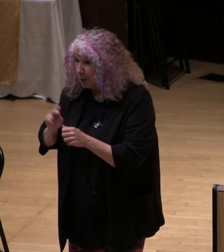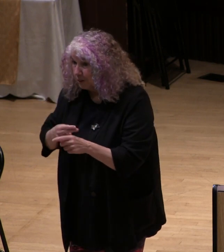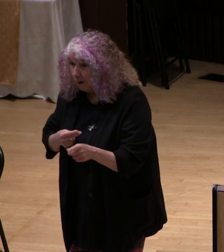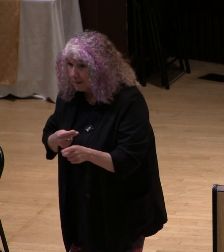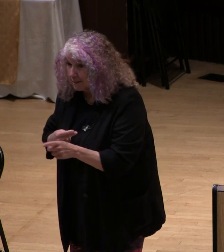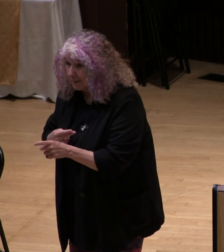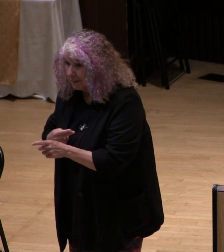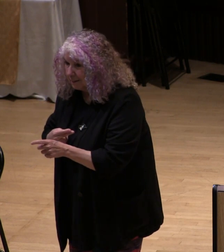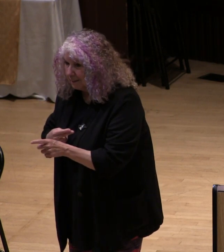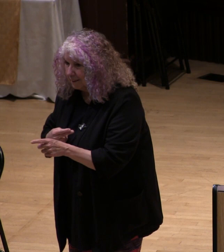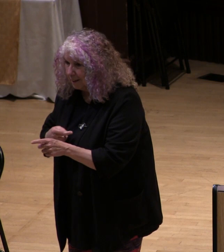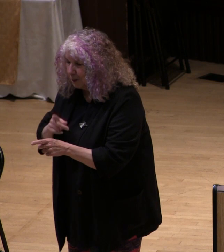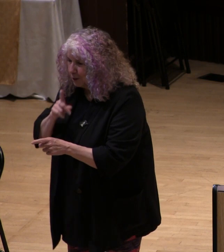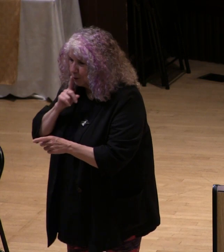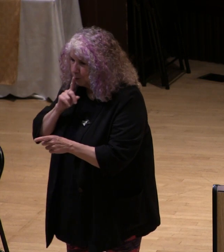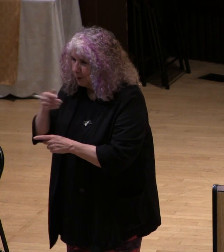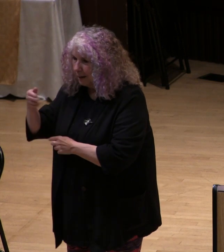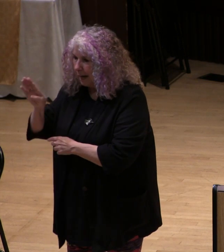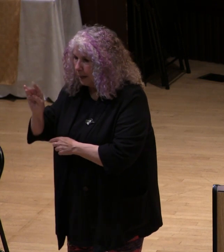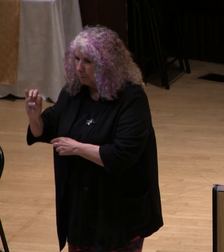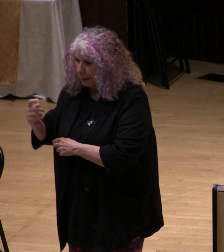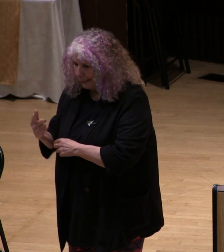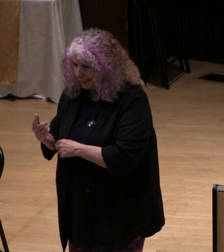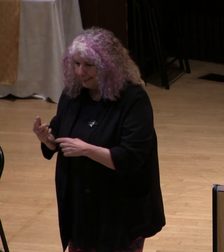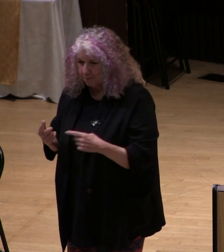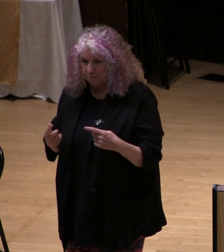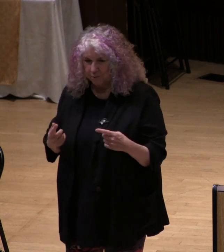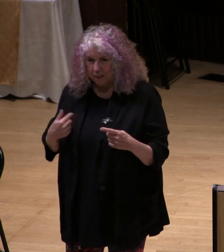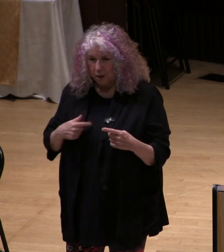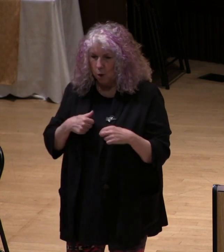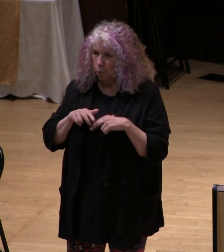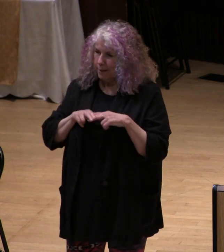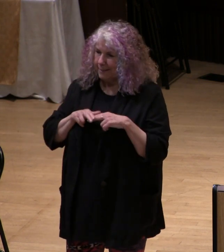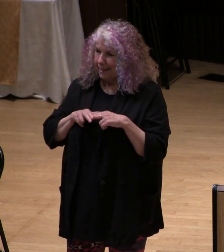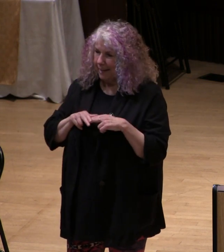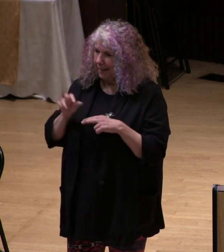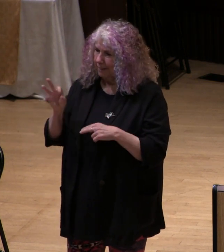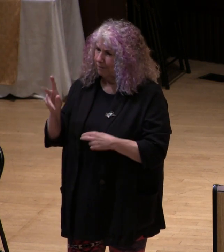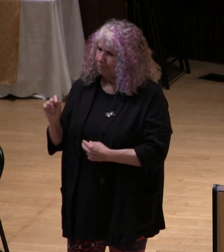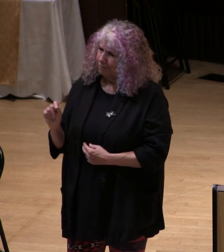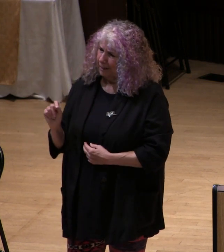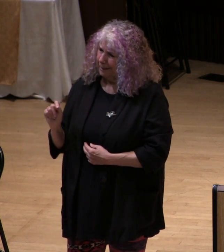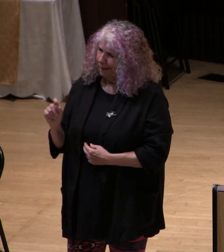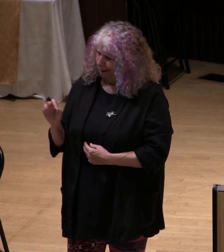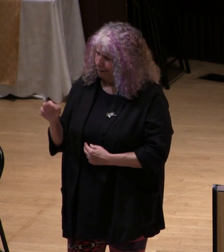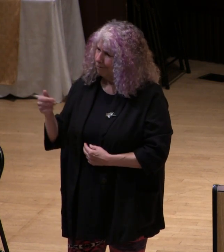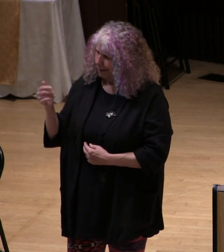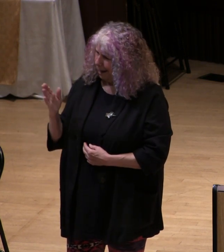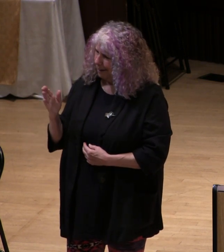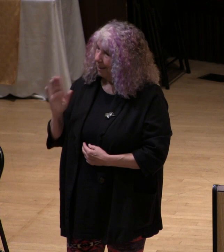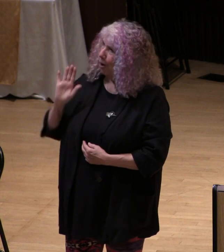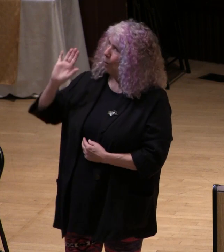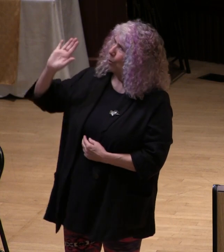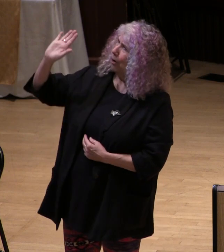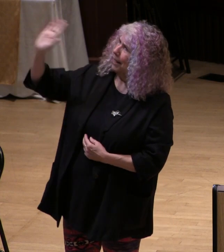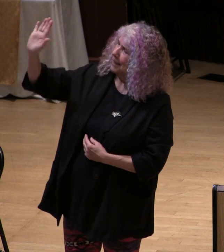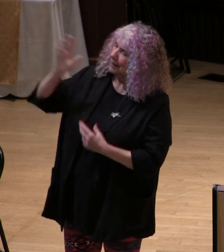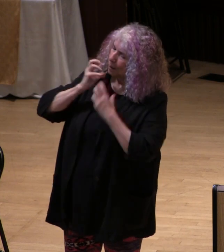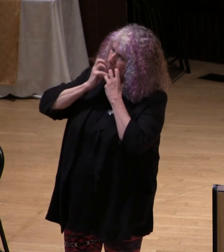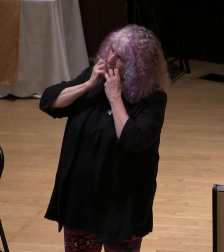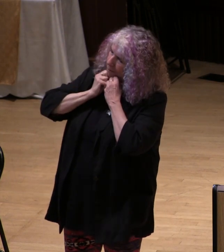of us is truly a God beam. We sit at the feet of God, and we are God's beloved